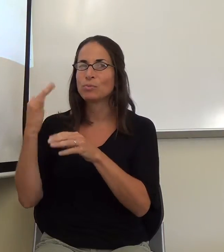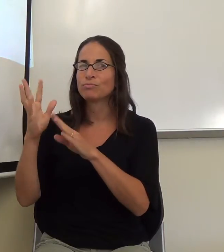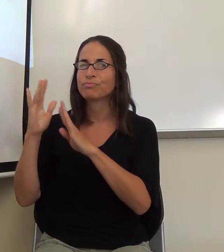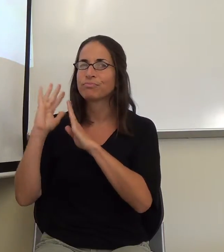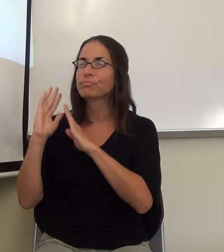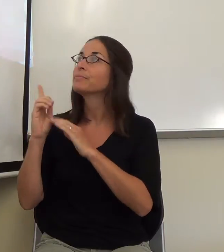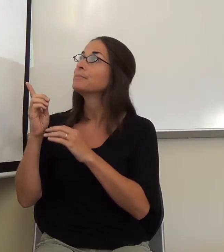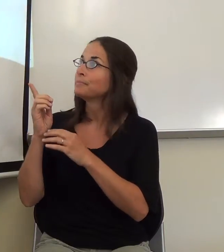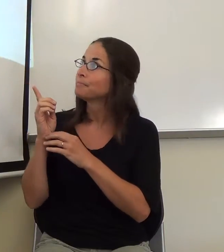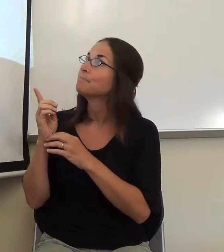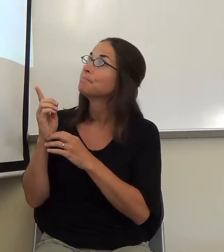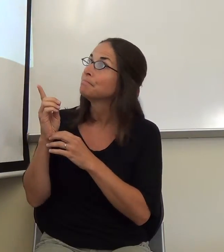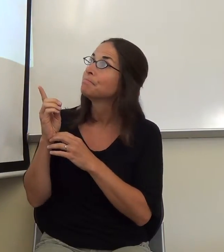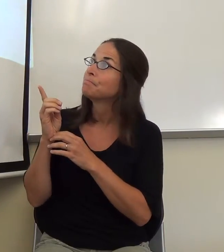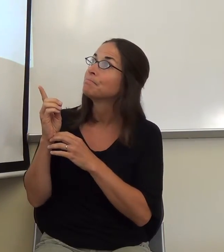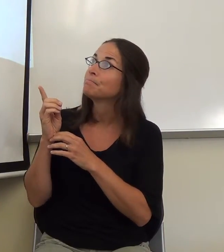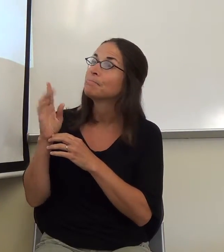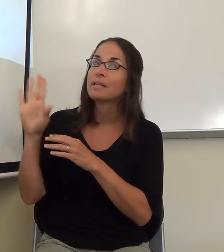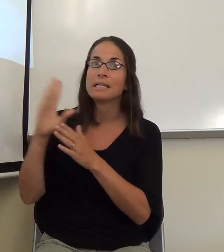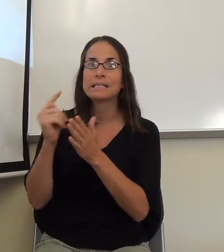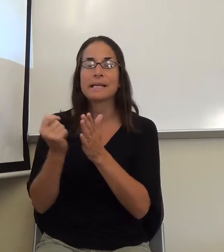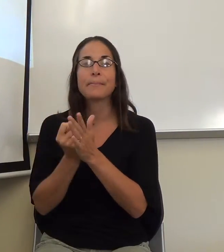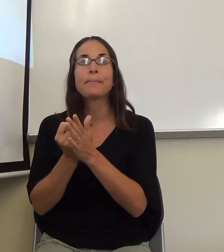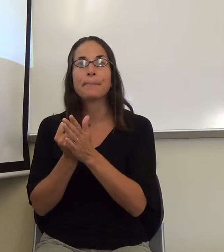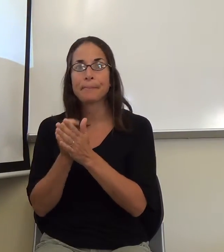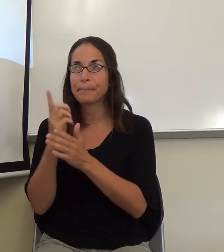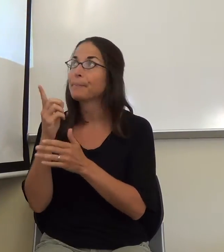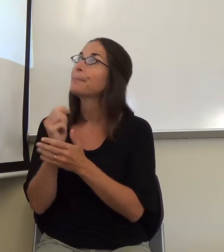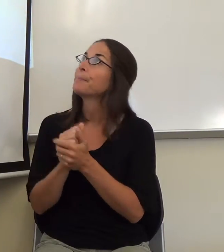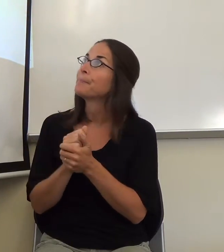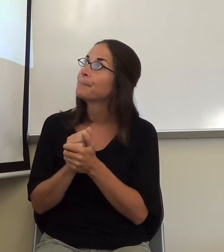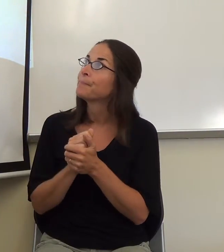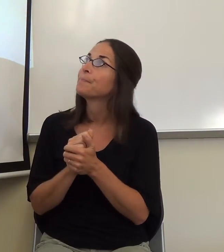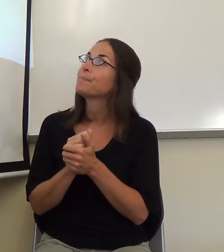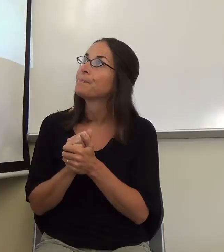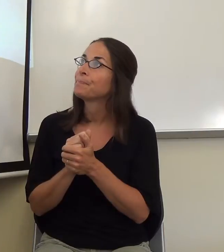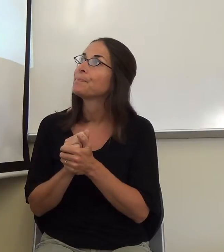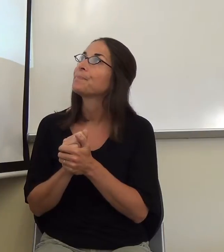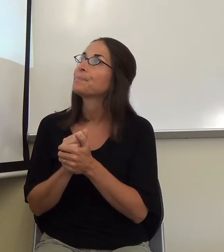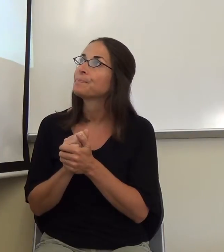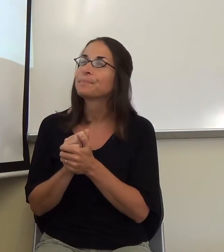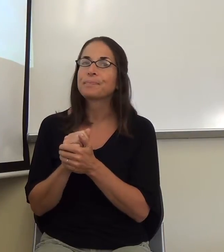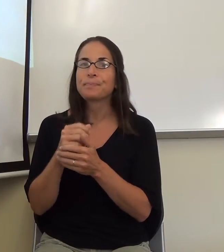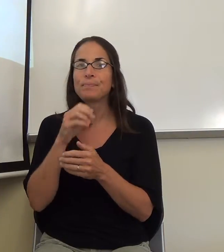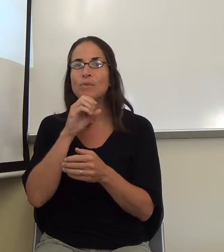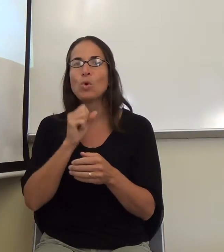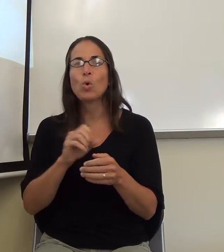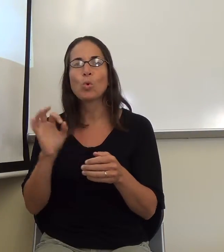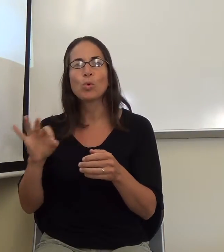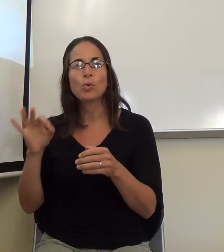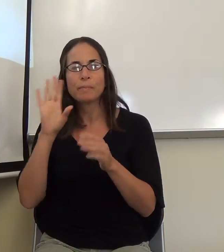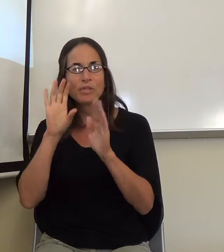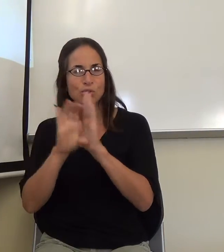that's maybe a little bit off. But yeah, really those really old pictures that you see,